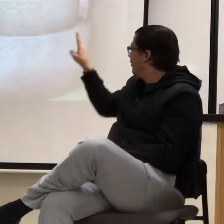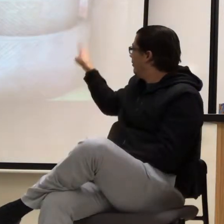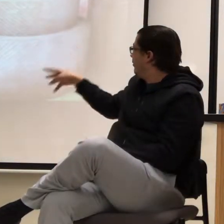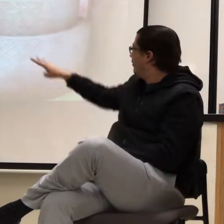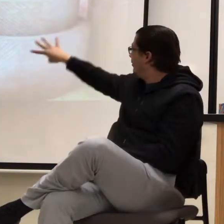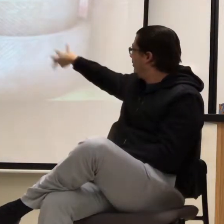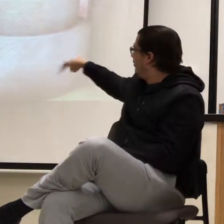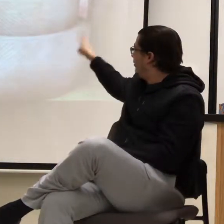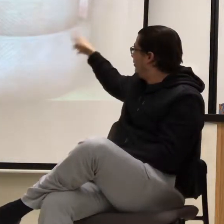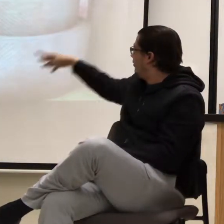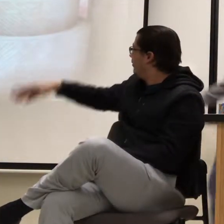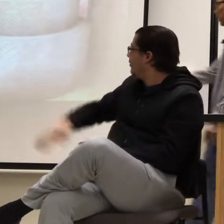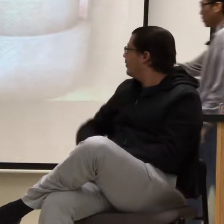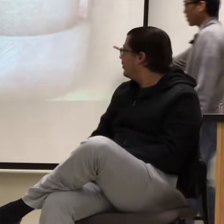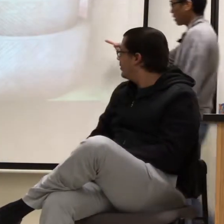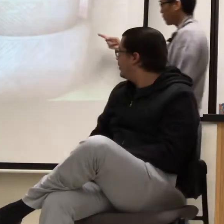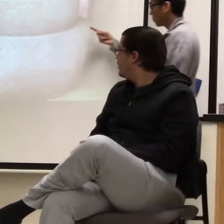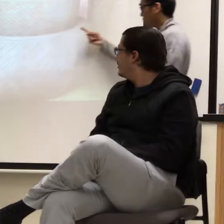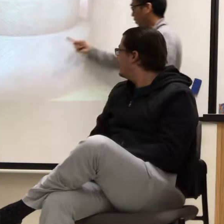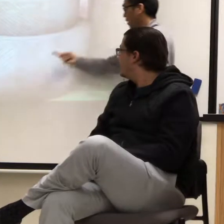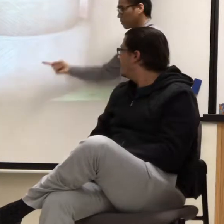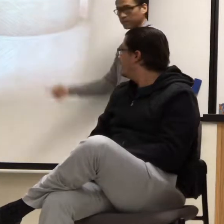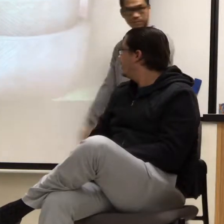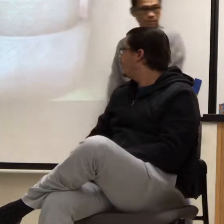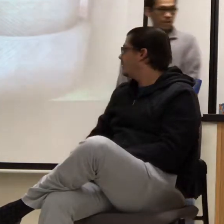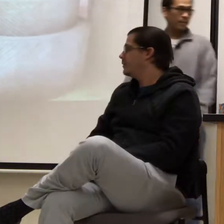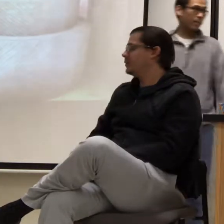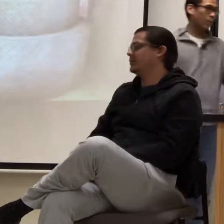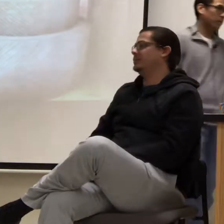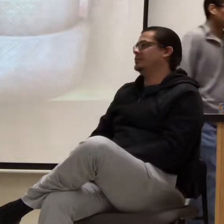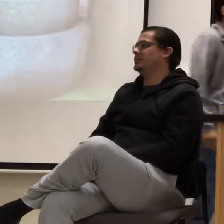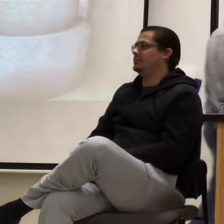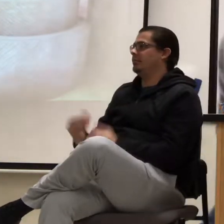So that this layer here, they kind of oriented.